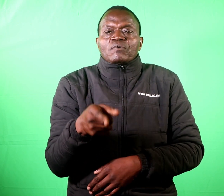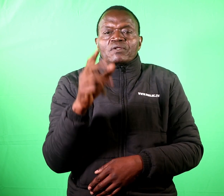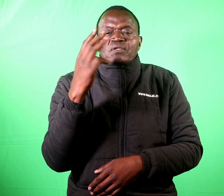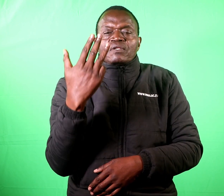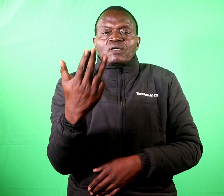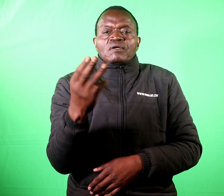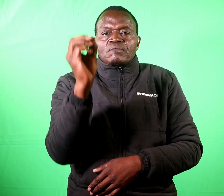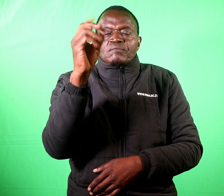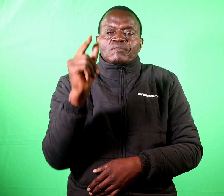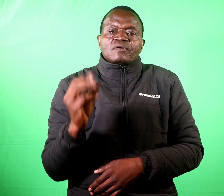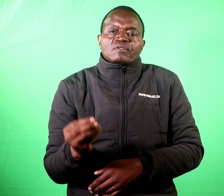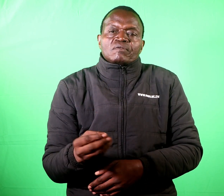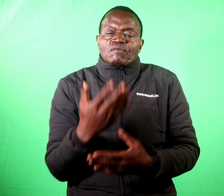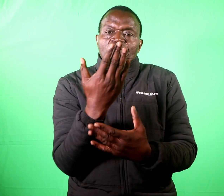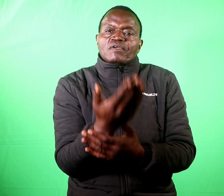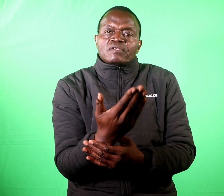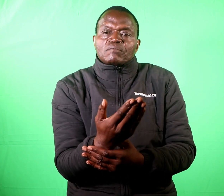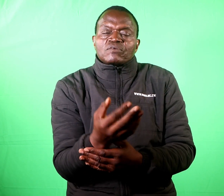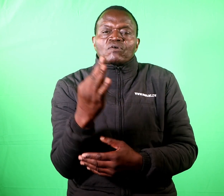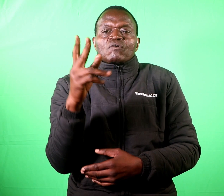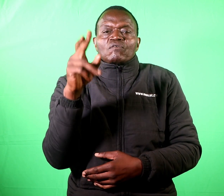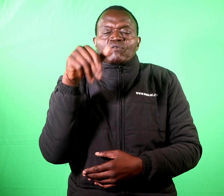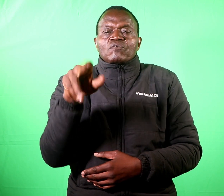4.9%, vegetable or fruits production